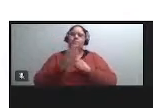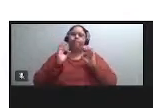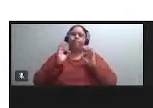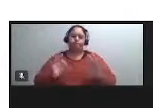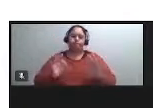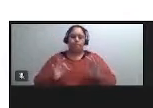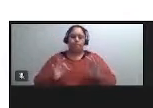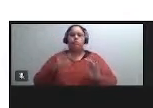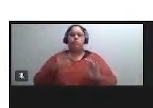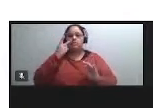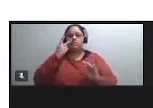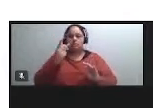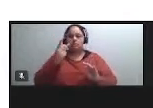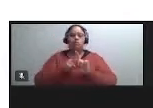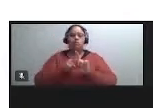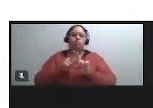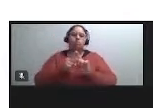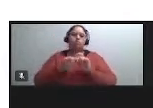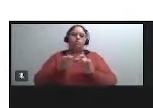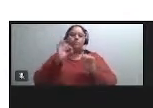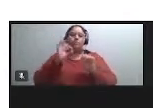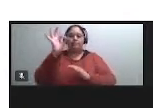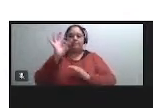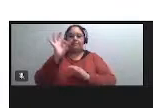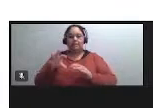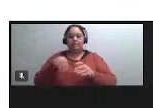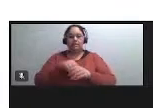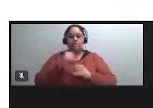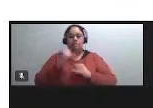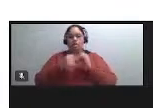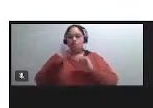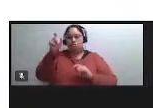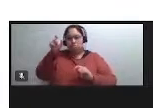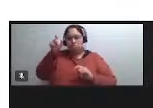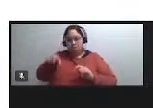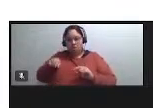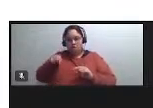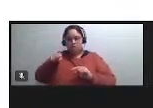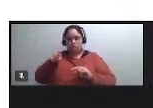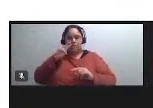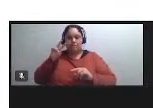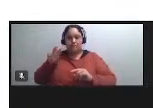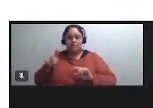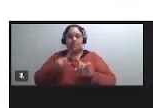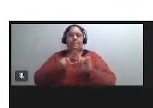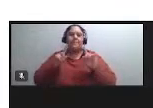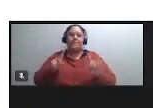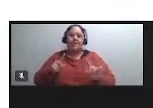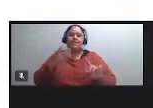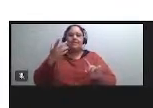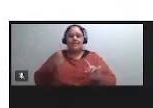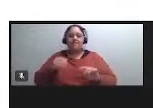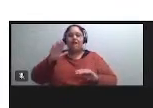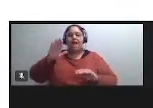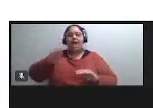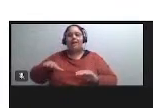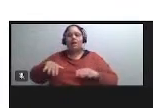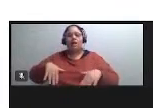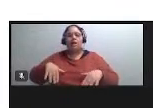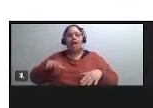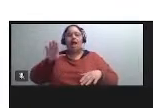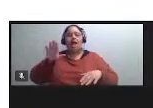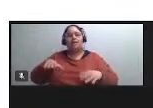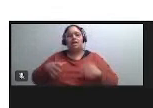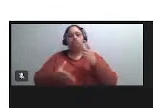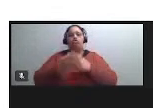you can see from the percentages in that last column of the table. However, we did have underachievement in 3 of the